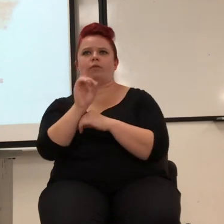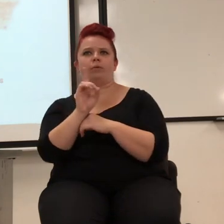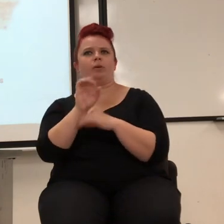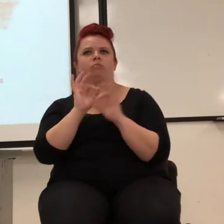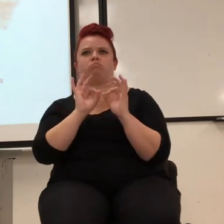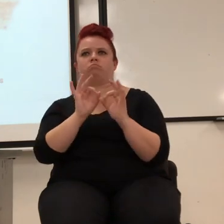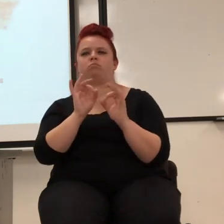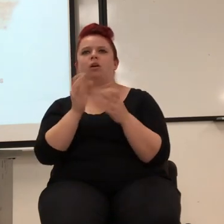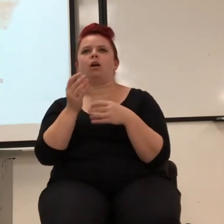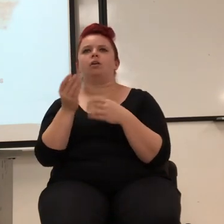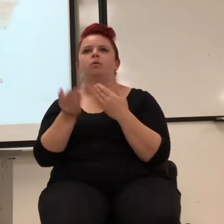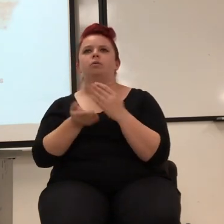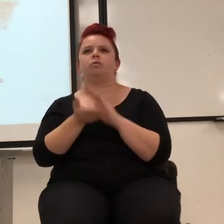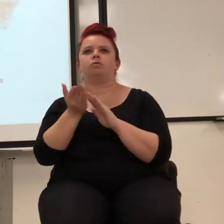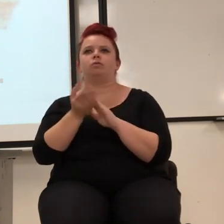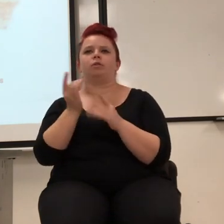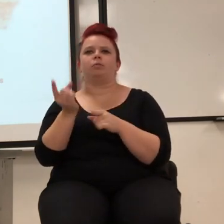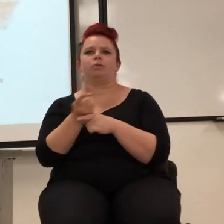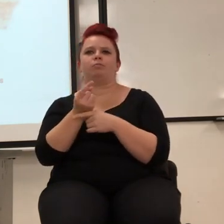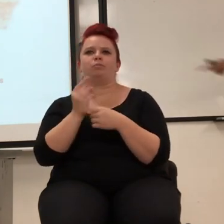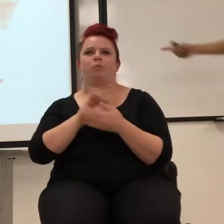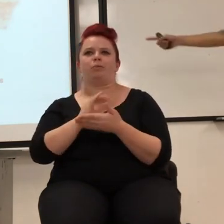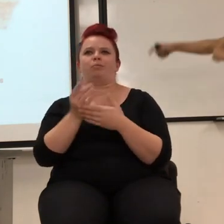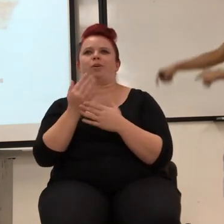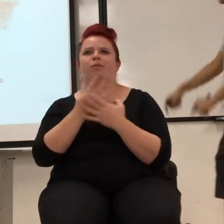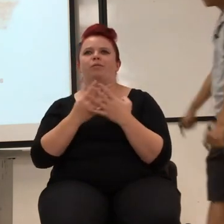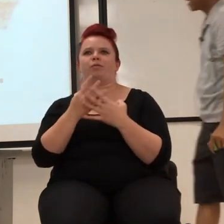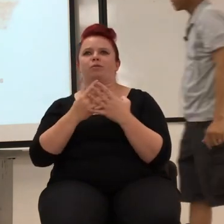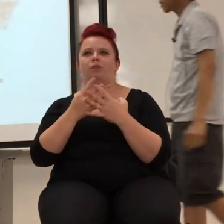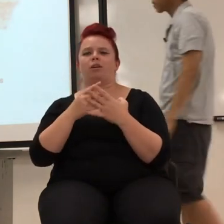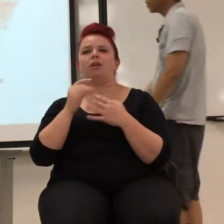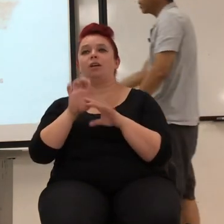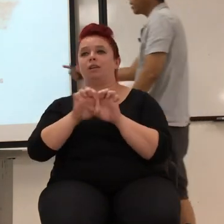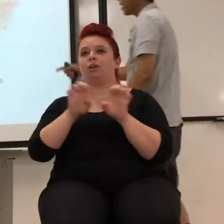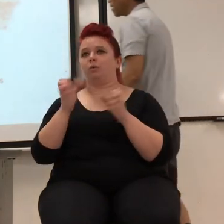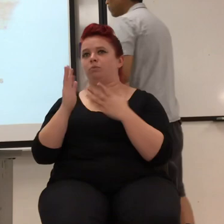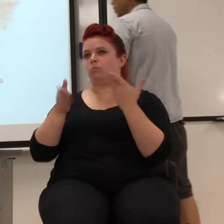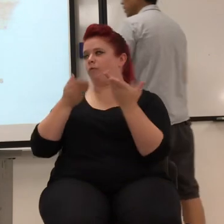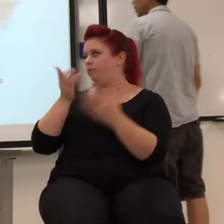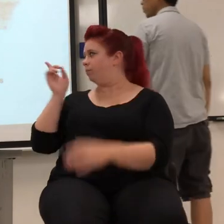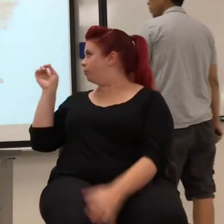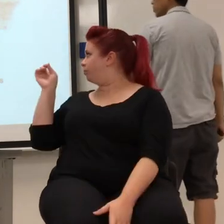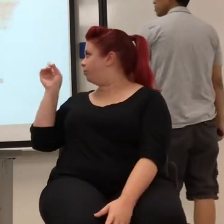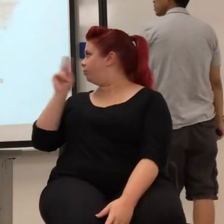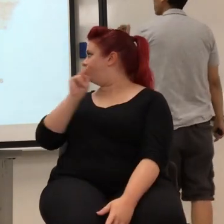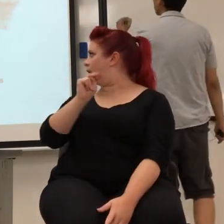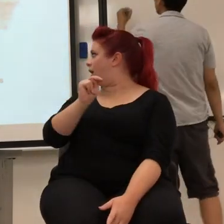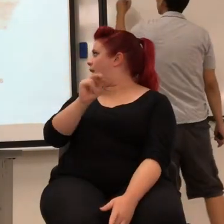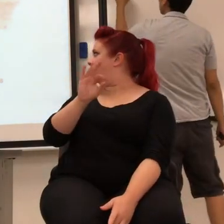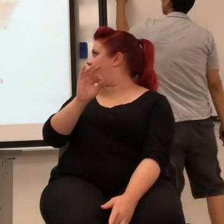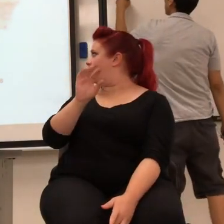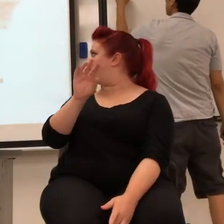the filtrate, the proper amount. Well, the equation's given down here. NFP equals